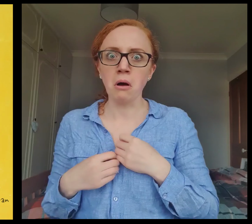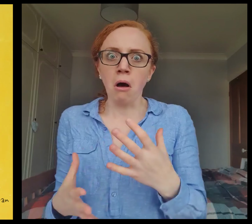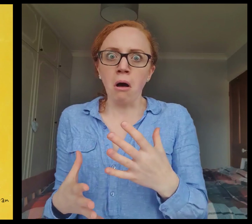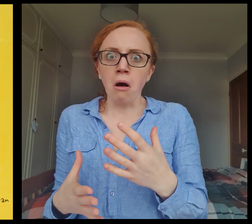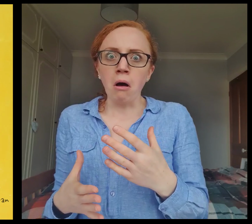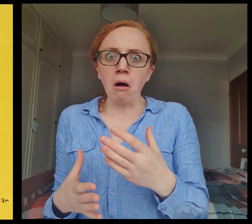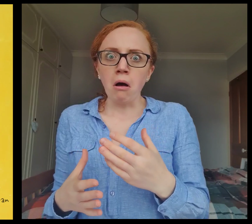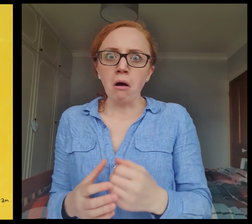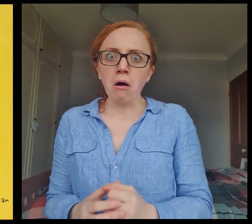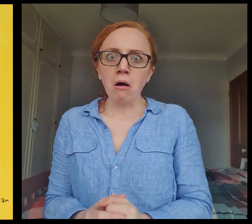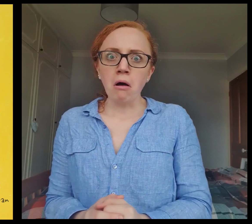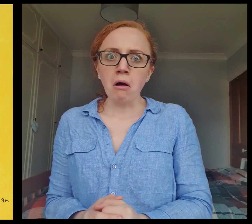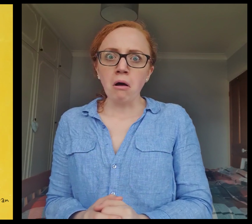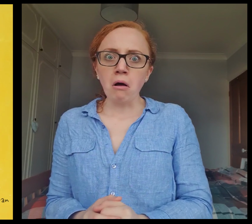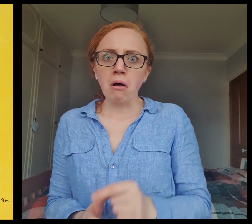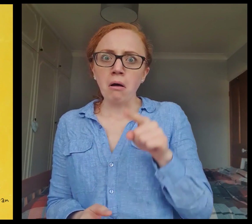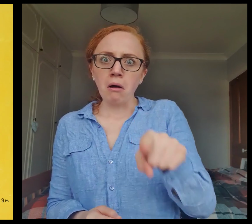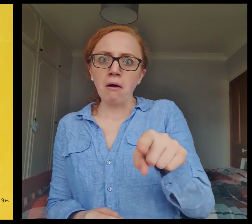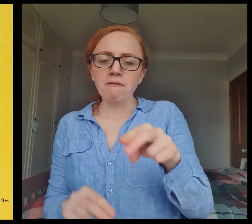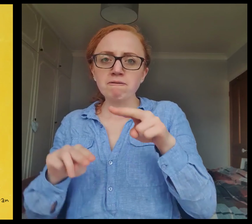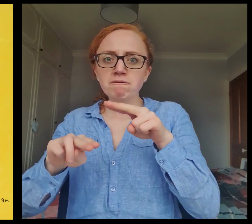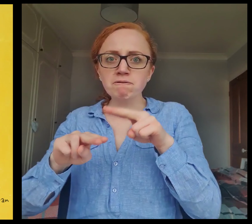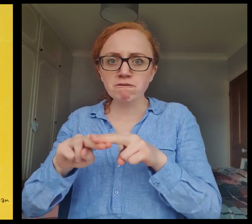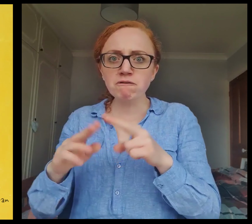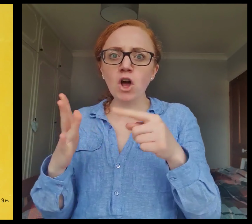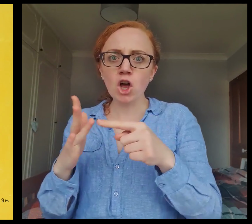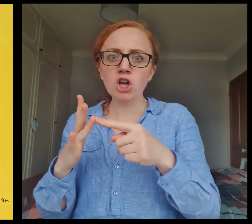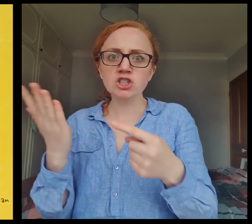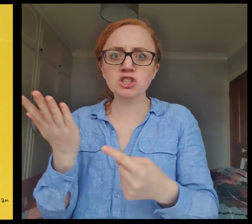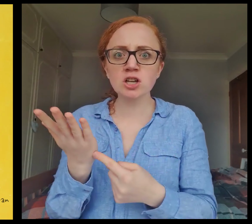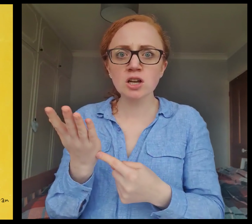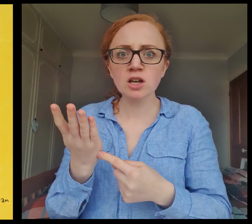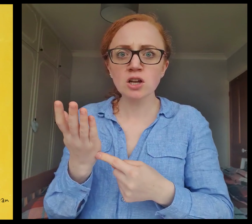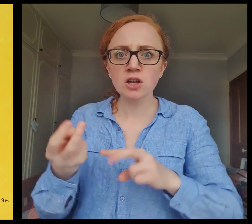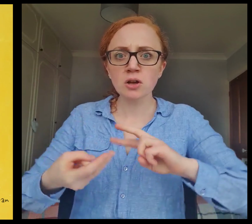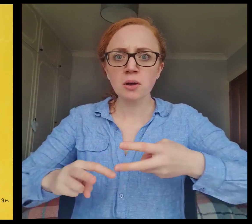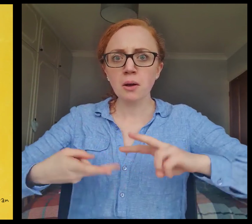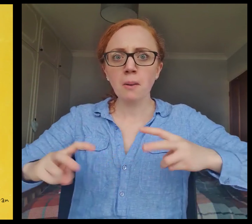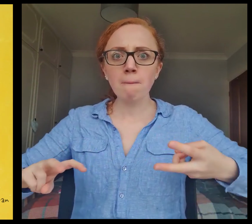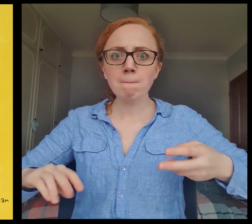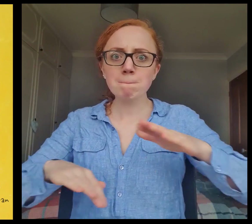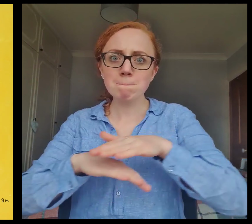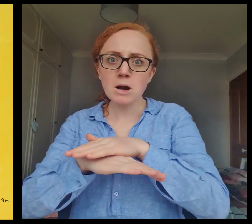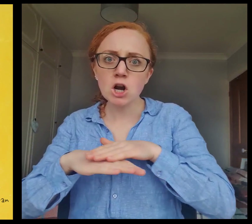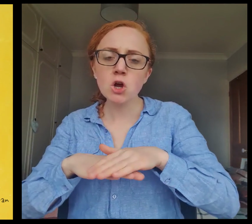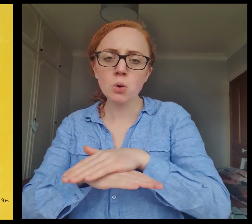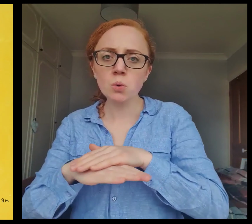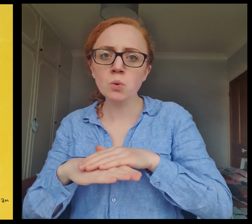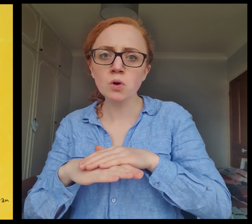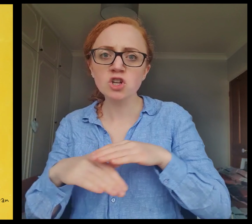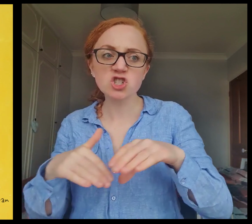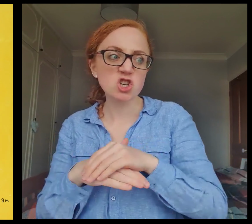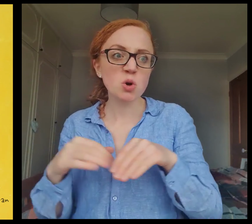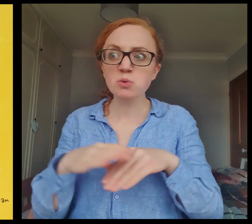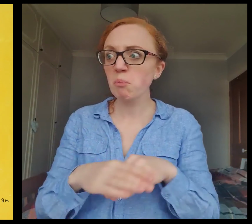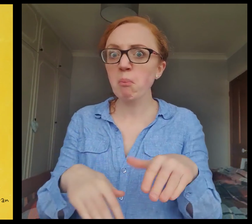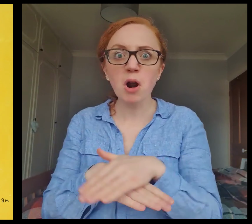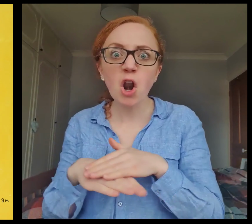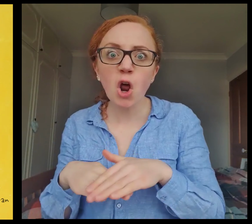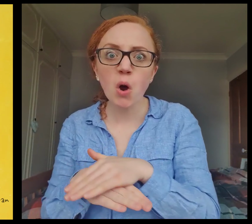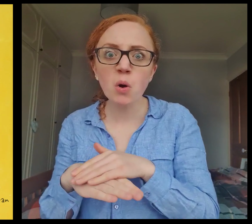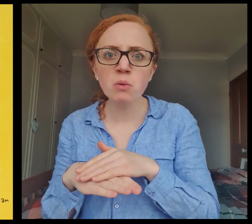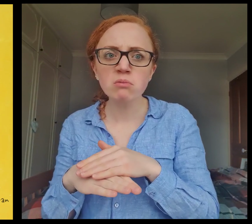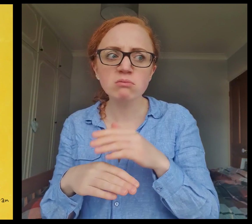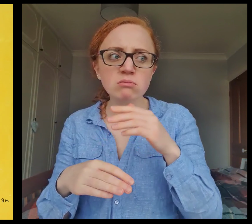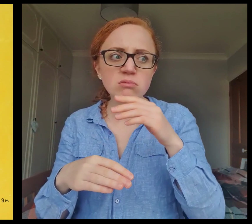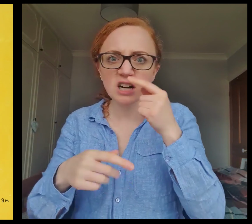Oh no! Pete stepped in a large pile of blueberries. It turned his shoes blue. Did